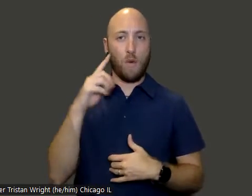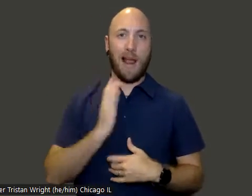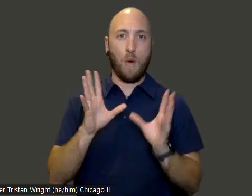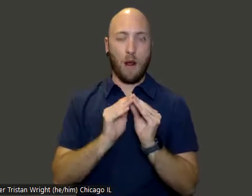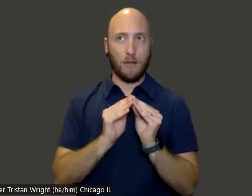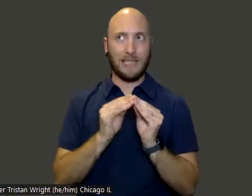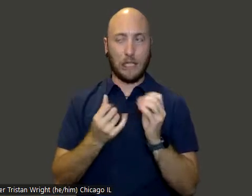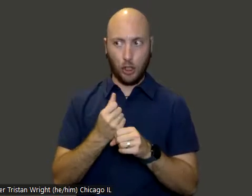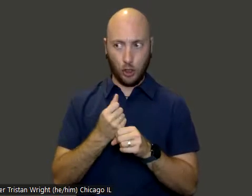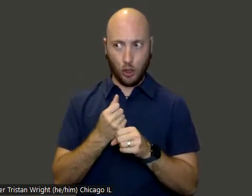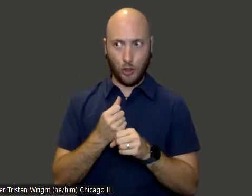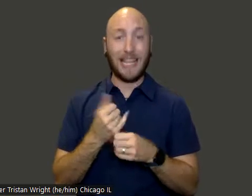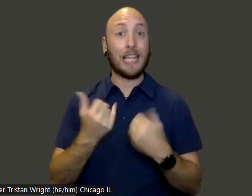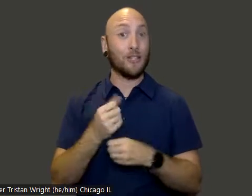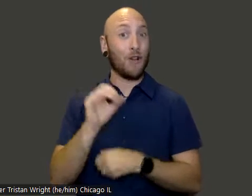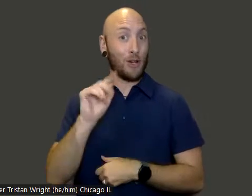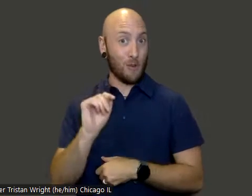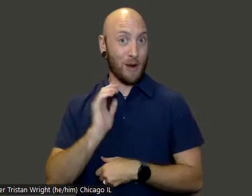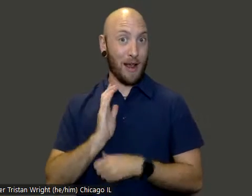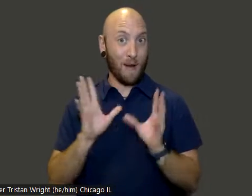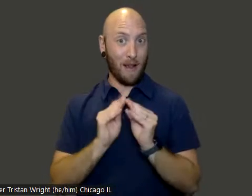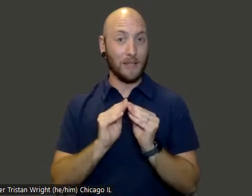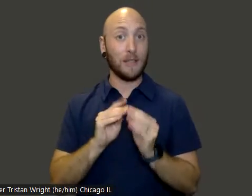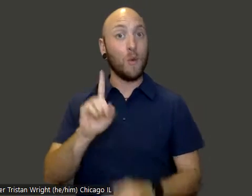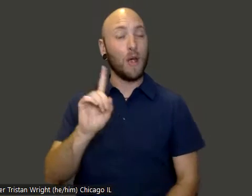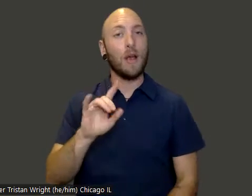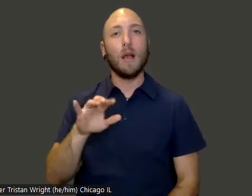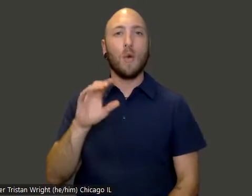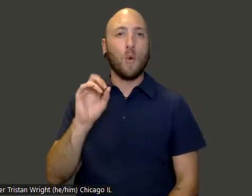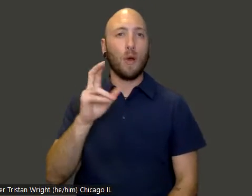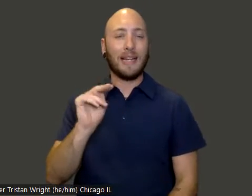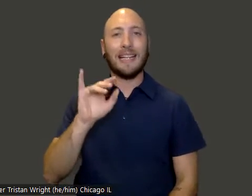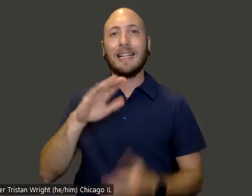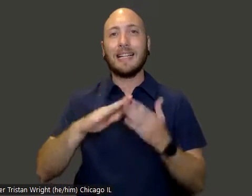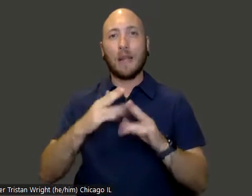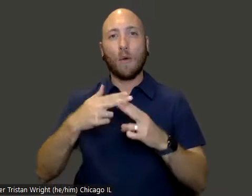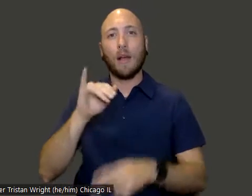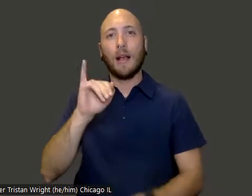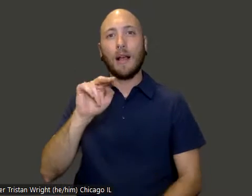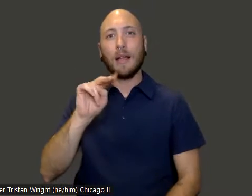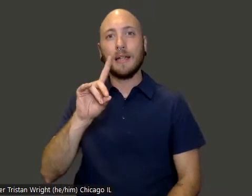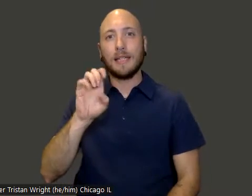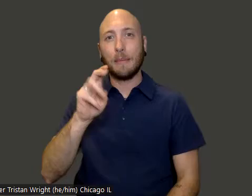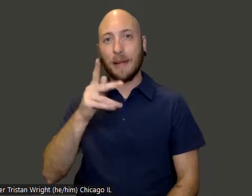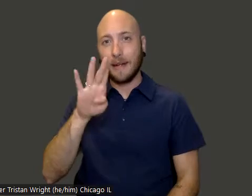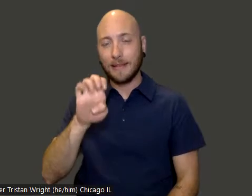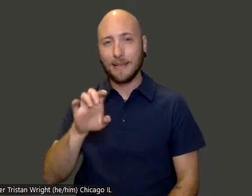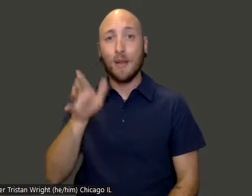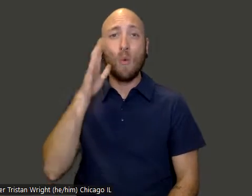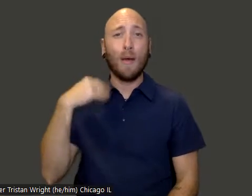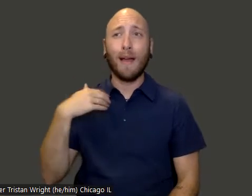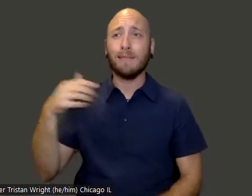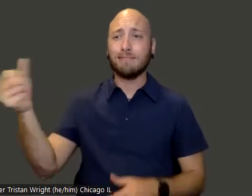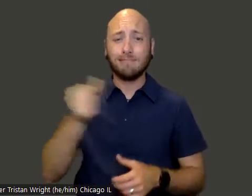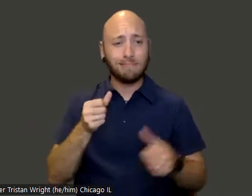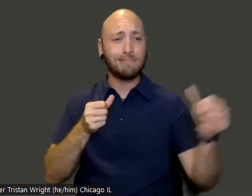happening in October of this year in Independence, Oregon. It's going to be Halloween weekend. It's going to be a good time. We've got speakers, we got shenanigans, but